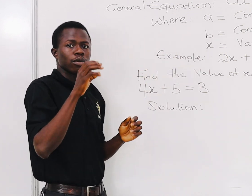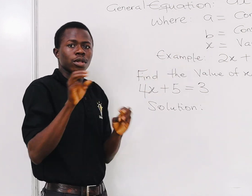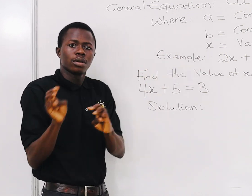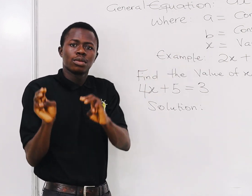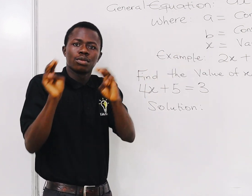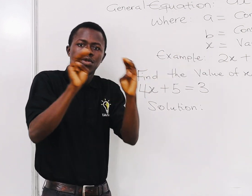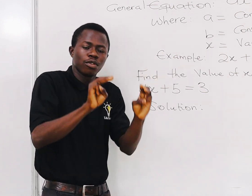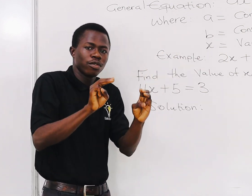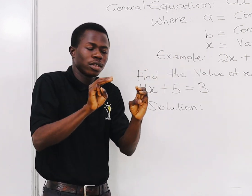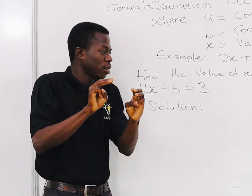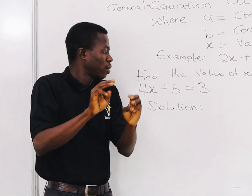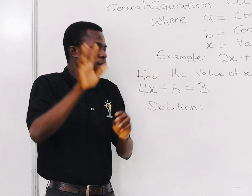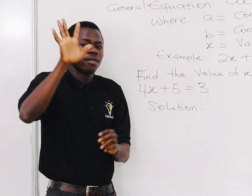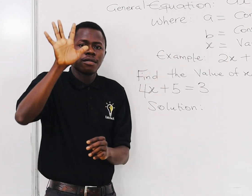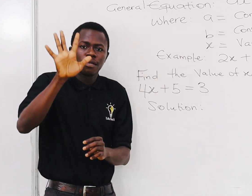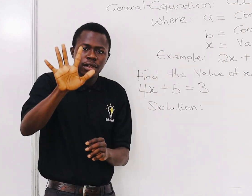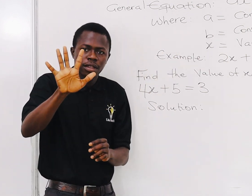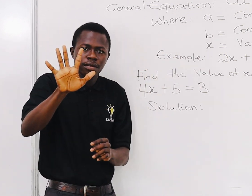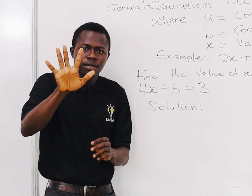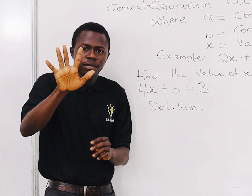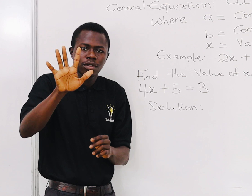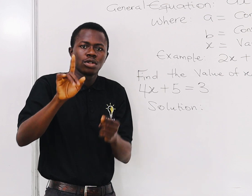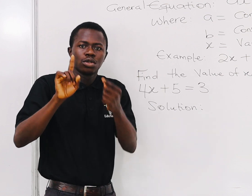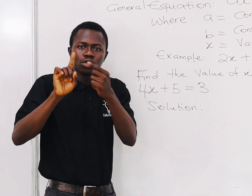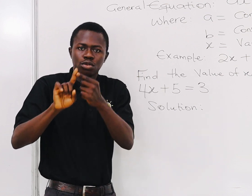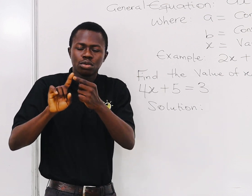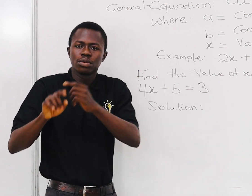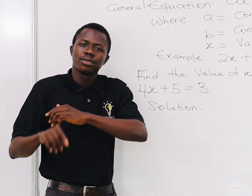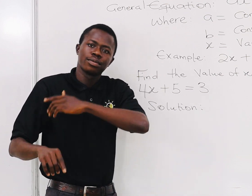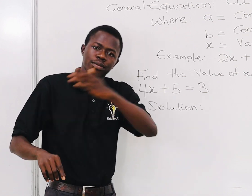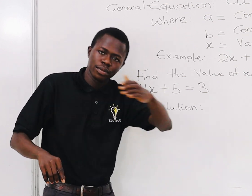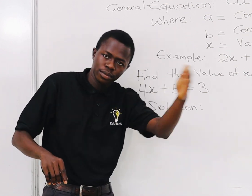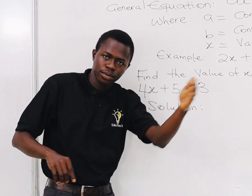and 3 is on another side. So we'll decide to move 5 to the other side.